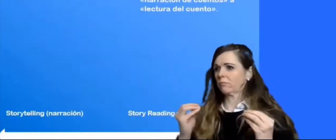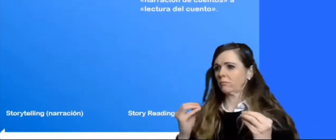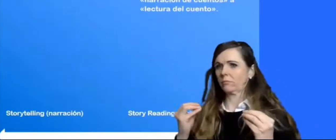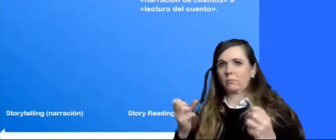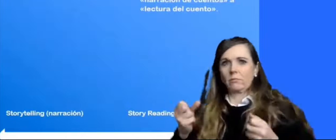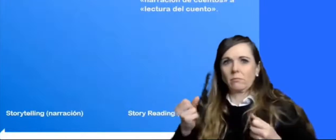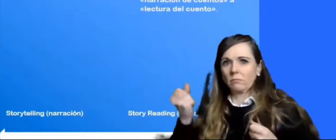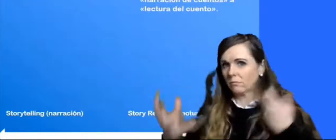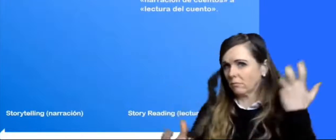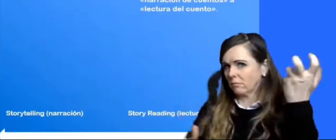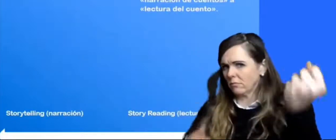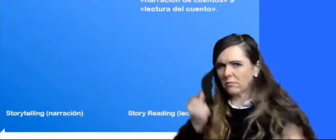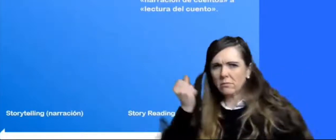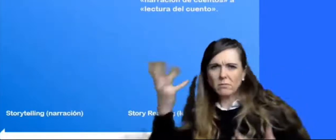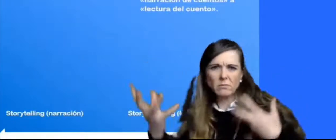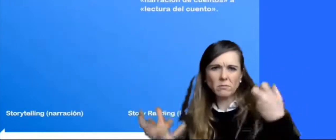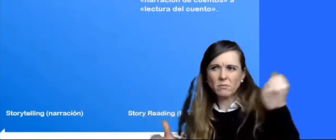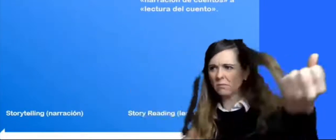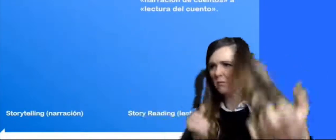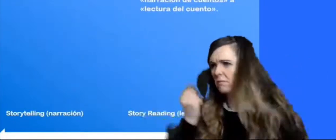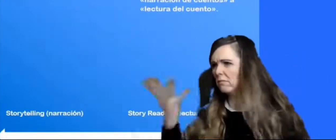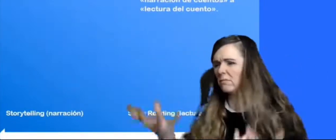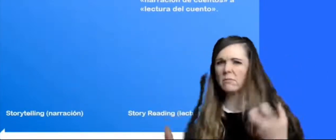the first time that a story is read,